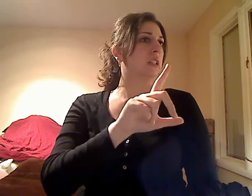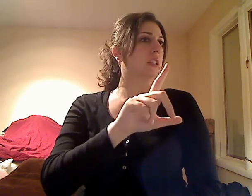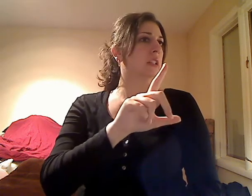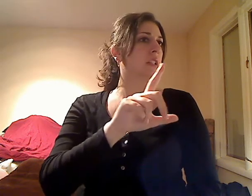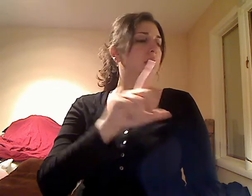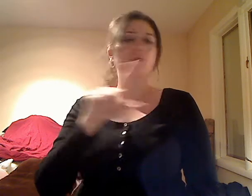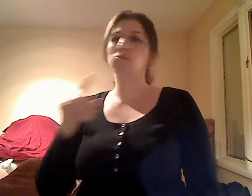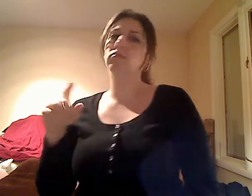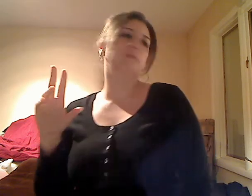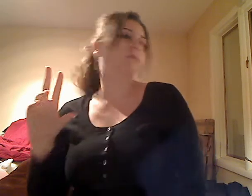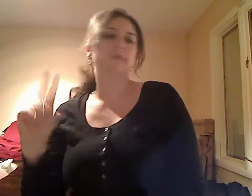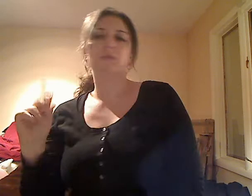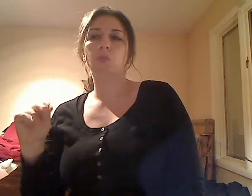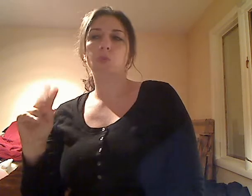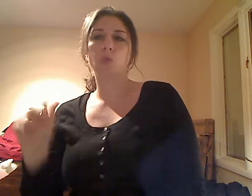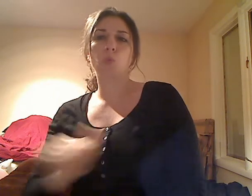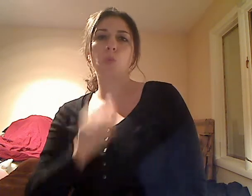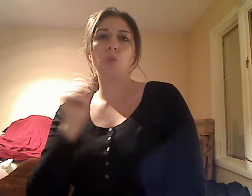C-E-R-E-A-L. What's the other kind of cereal?